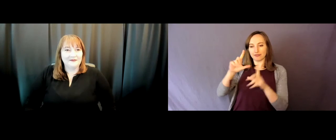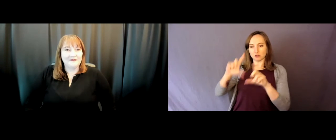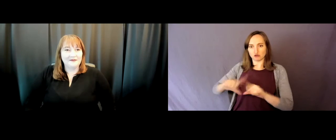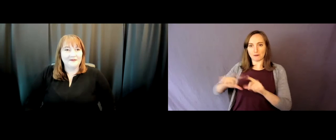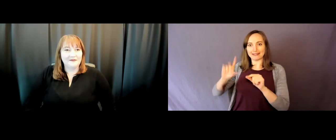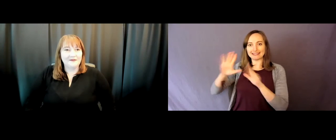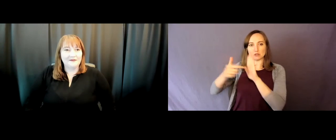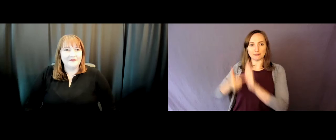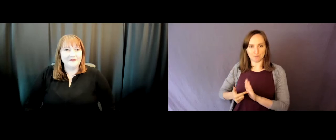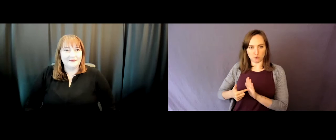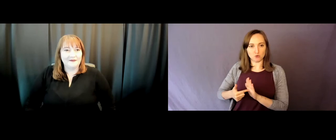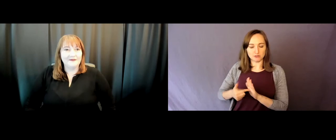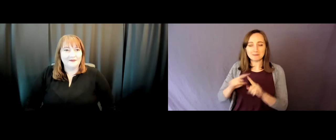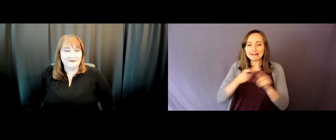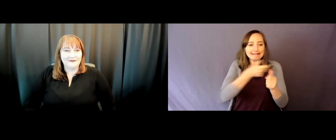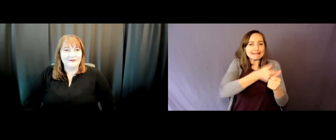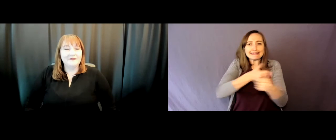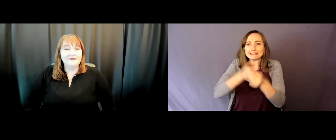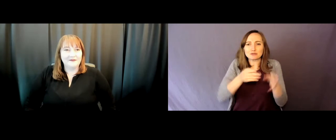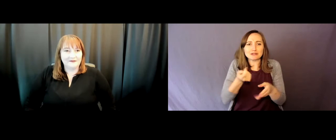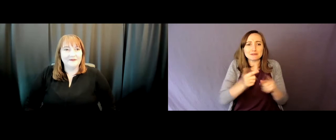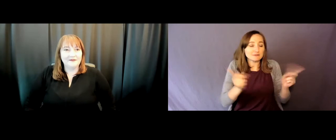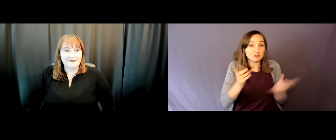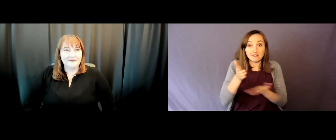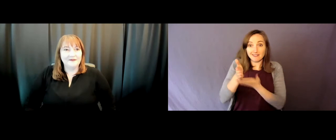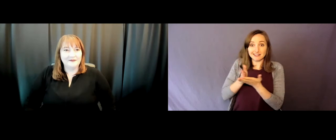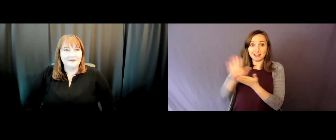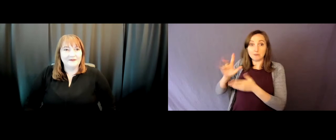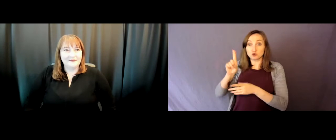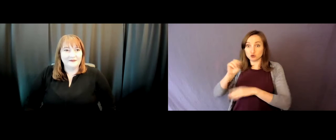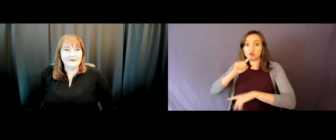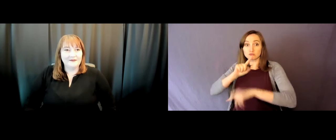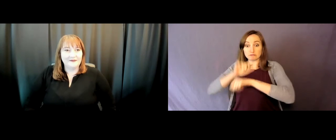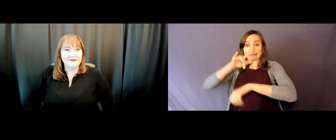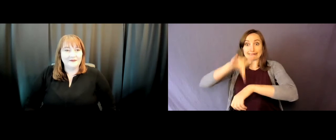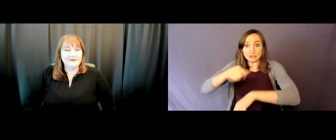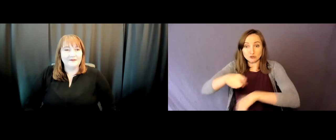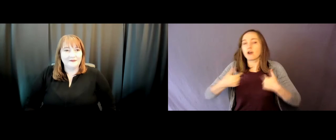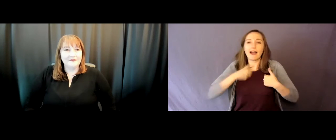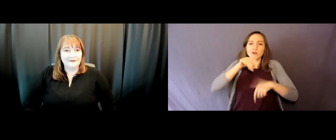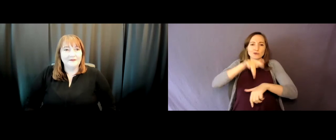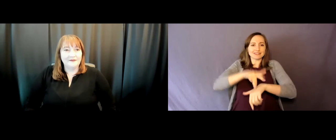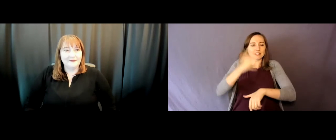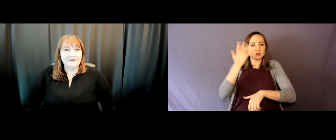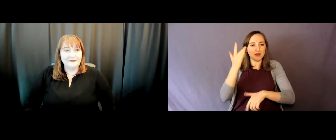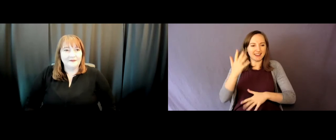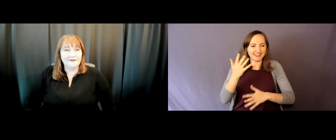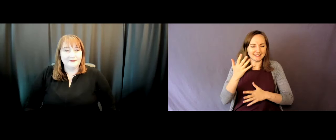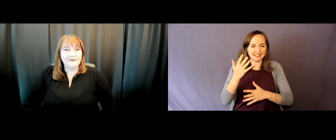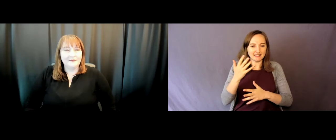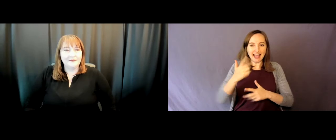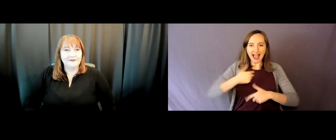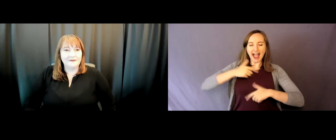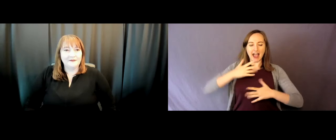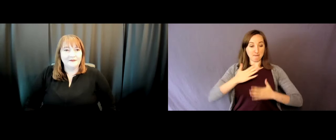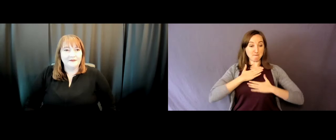like that. But each Reiki practitioner is different. Some Reiki practitioners touch you. I don't touch you because I feel like there's a certain gap that I